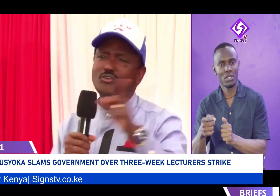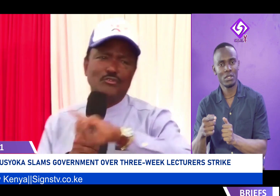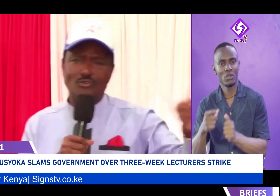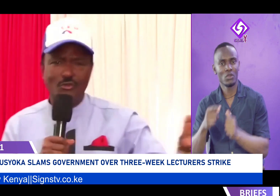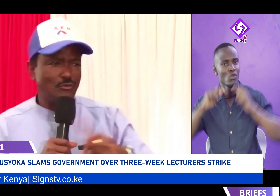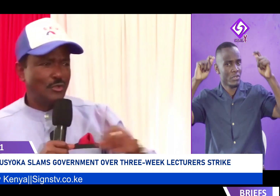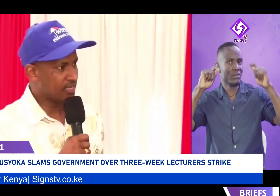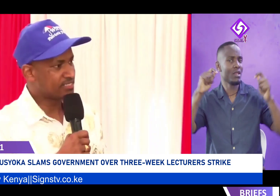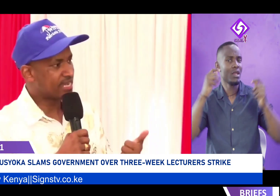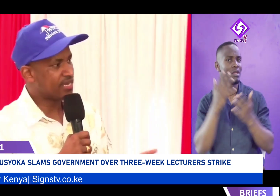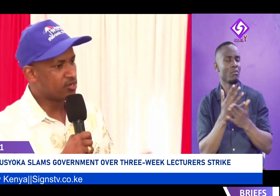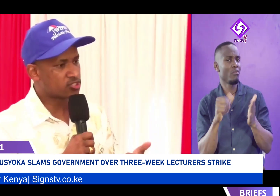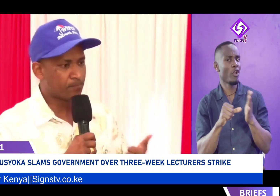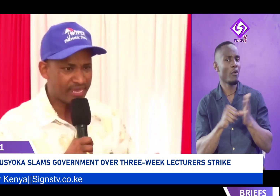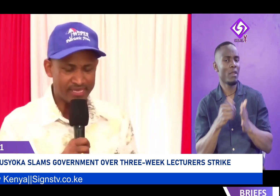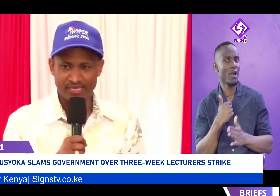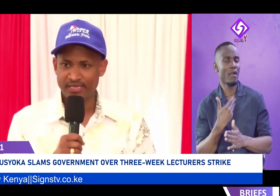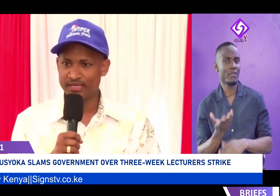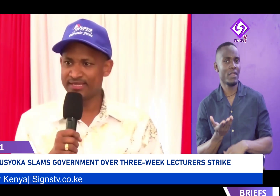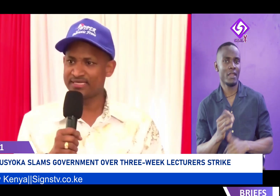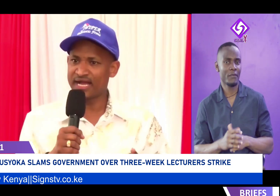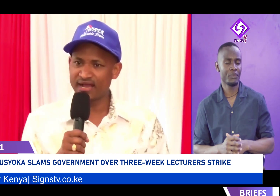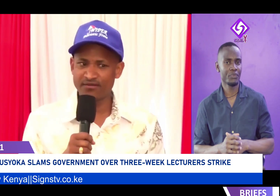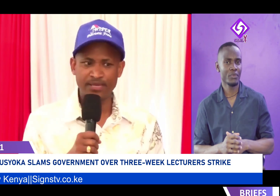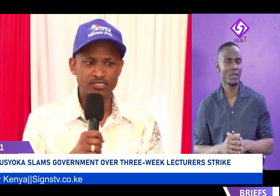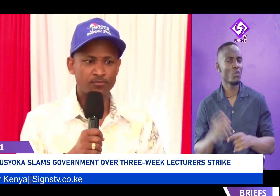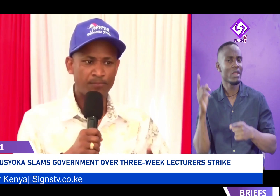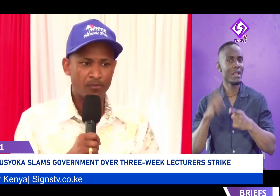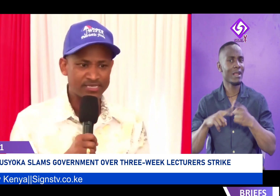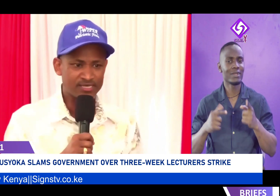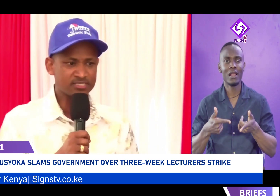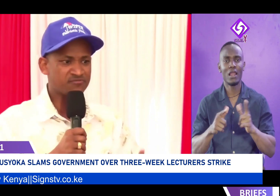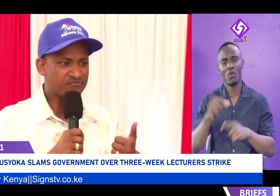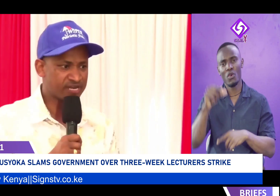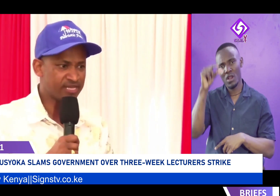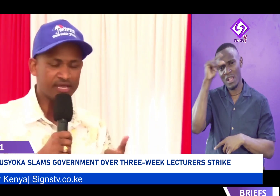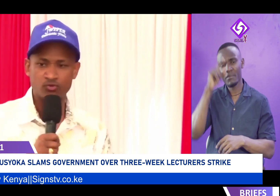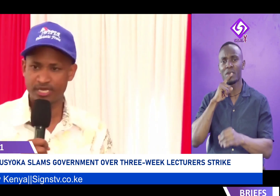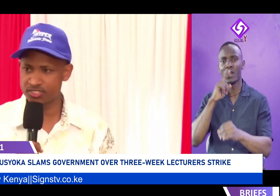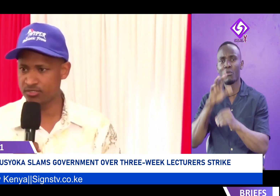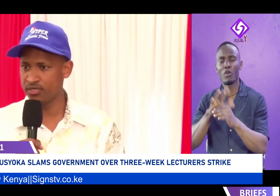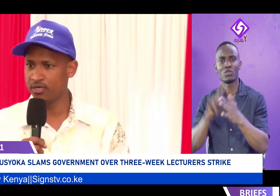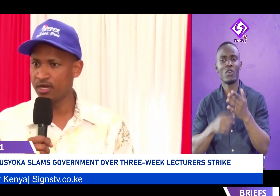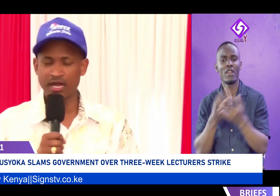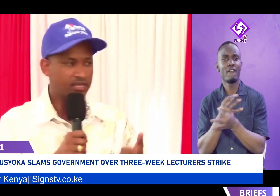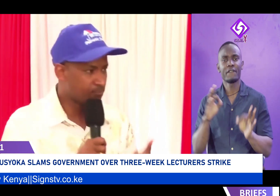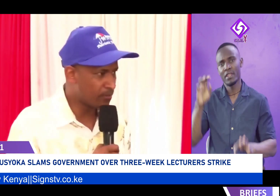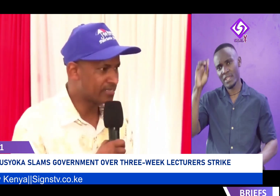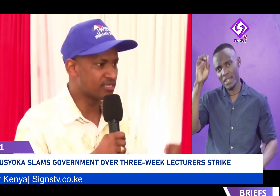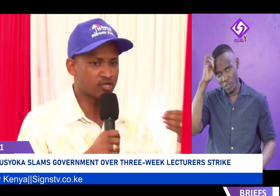gone wrong. It cannot be that a government promised us free education, and the moment they